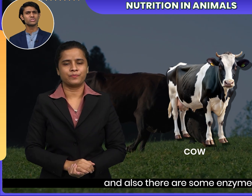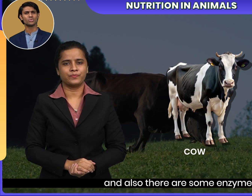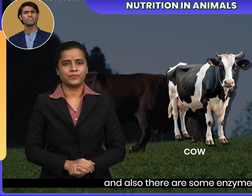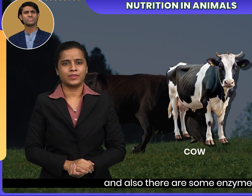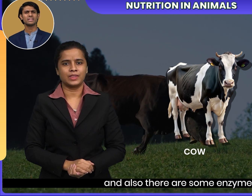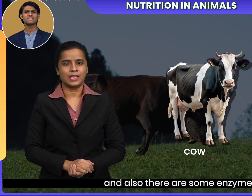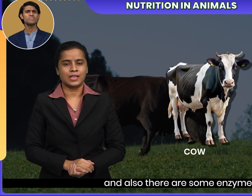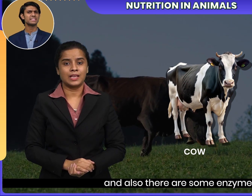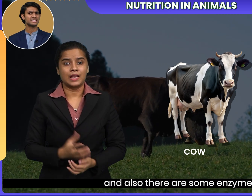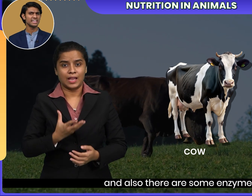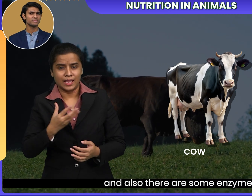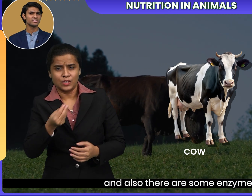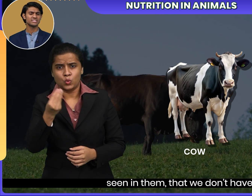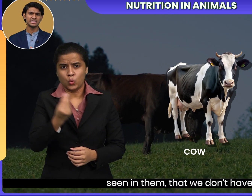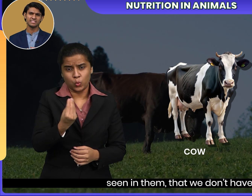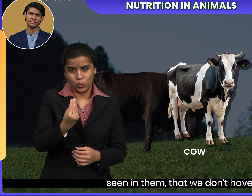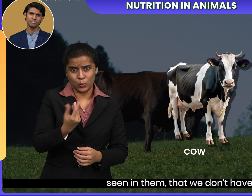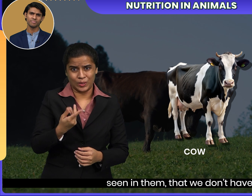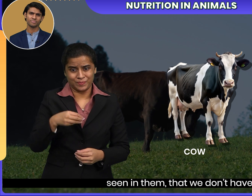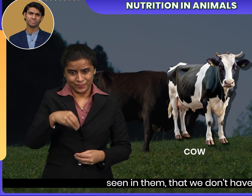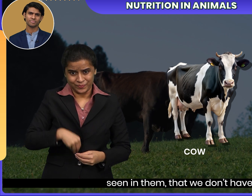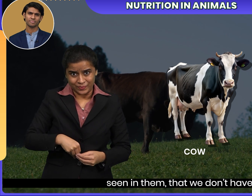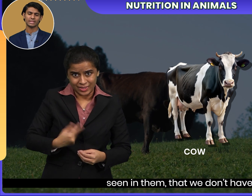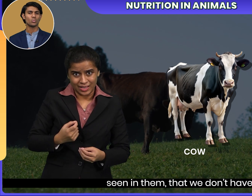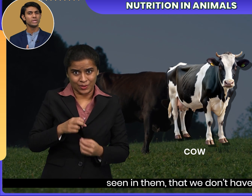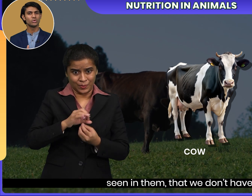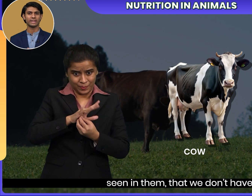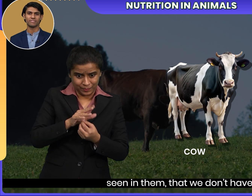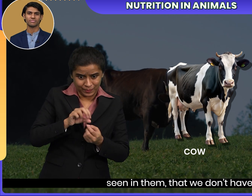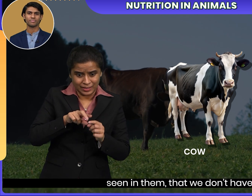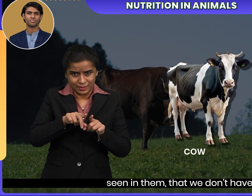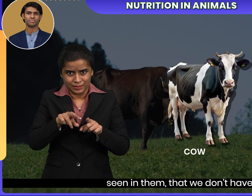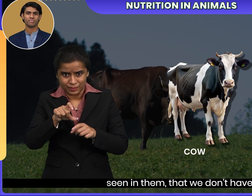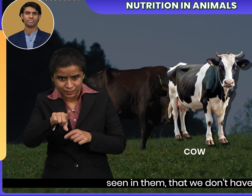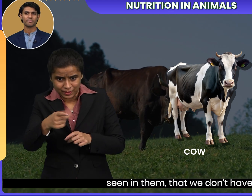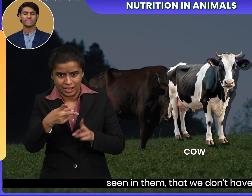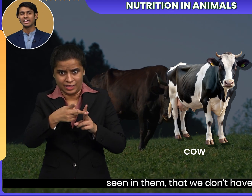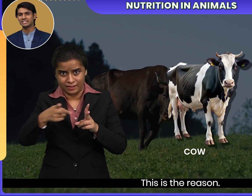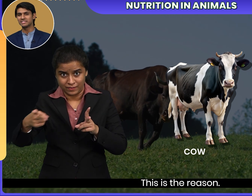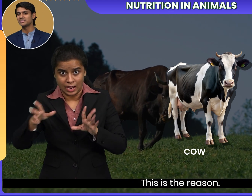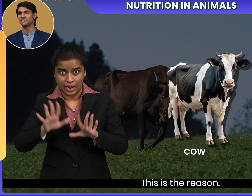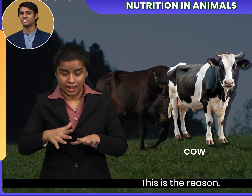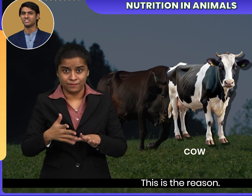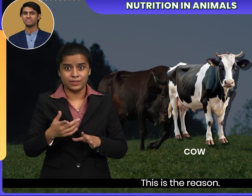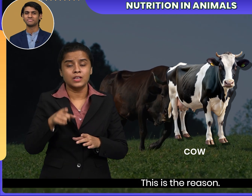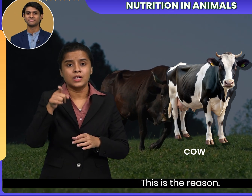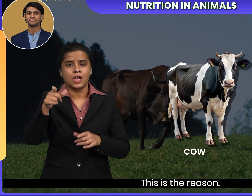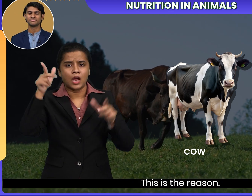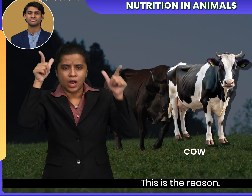And also, there are some enzymes seen in them that we don't have. This is the